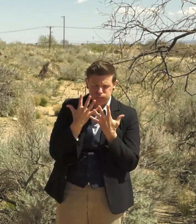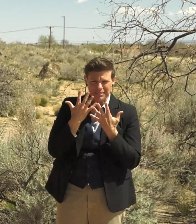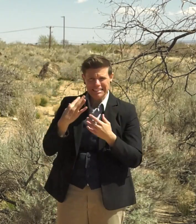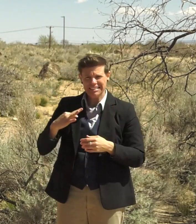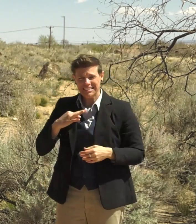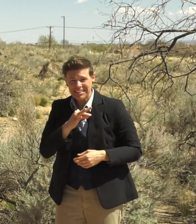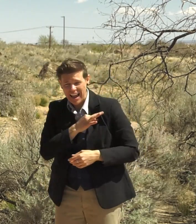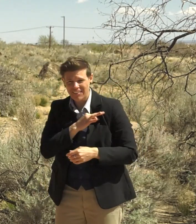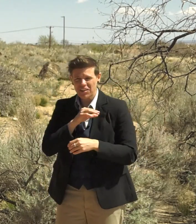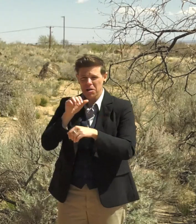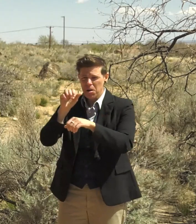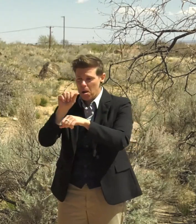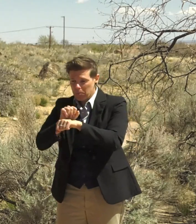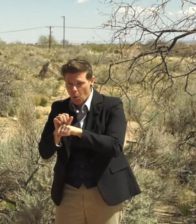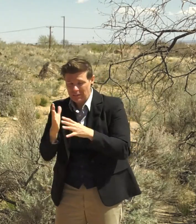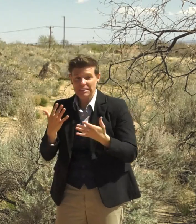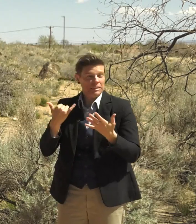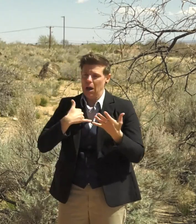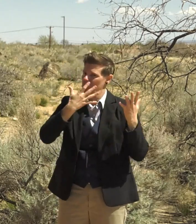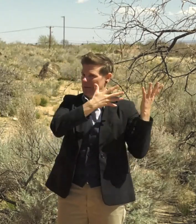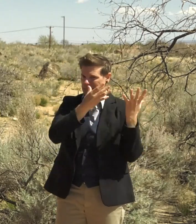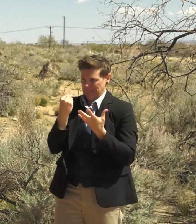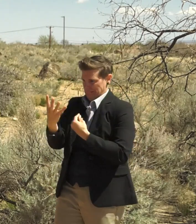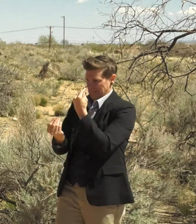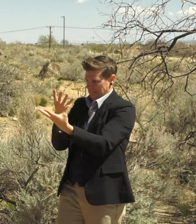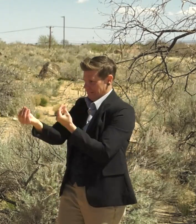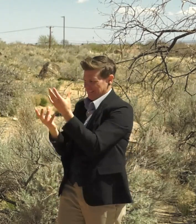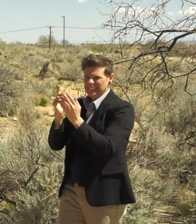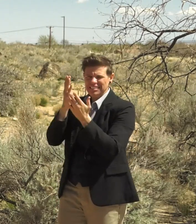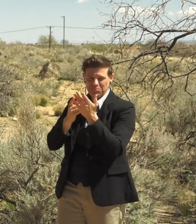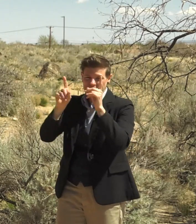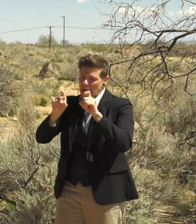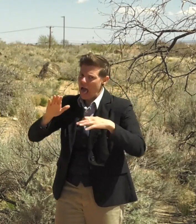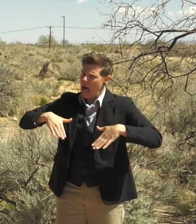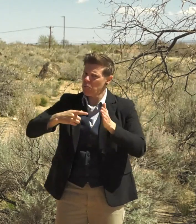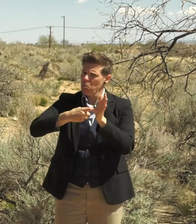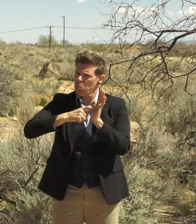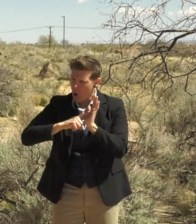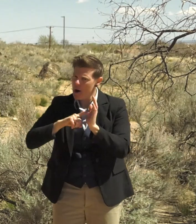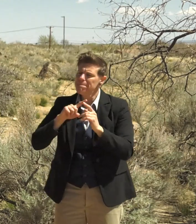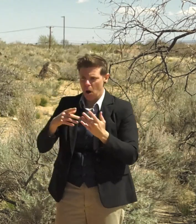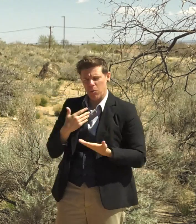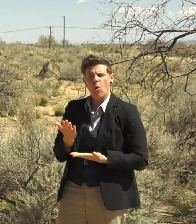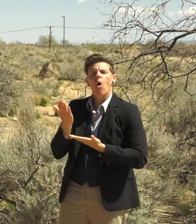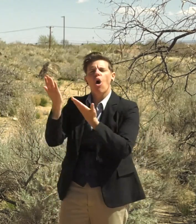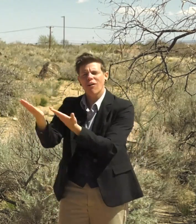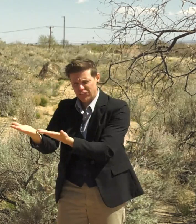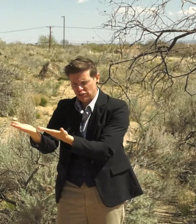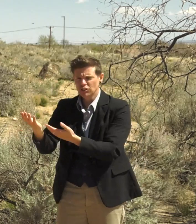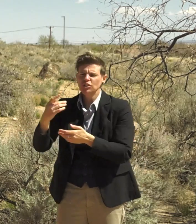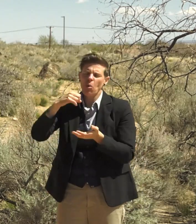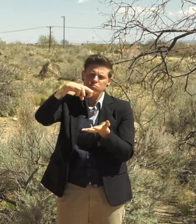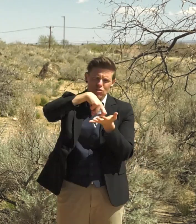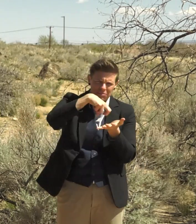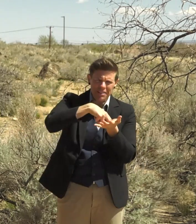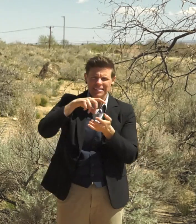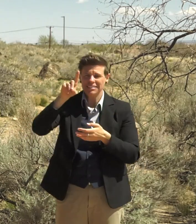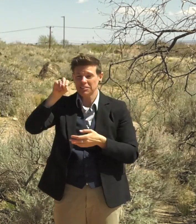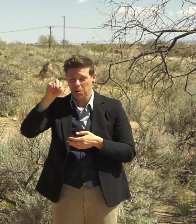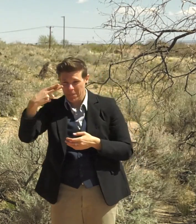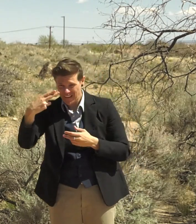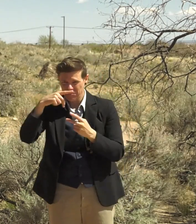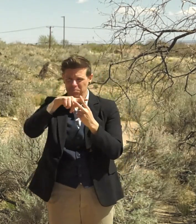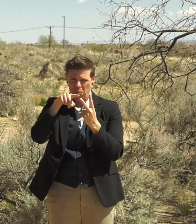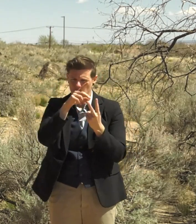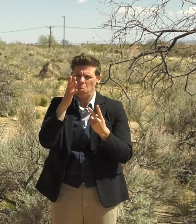point, but they are intending to go through, this is Department of Health in conjunction with Presbyterian, they're intending to go through and do testing throughout.